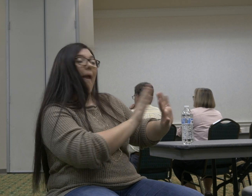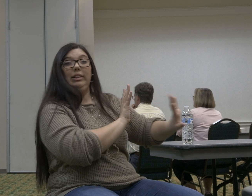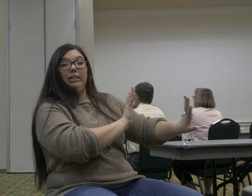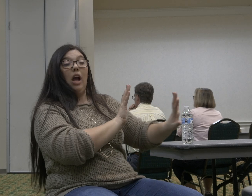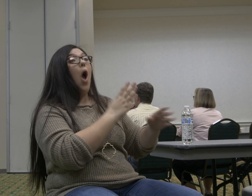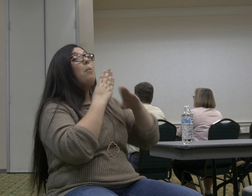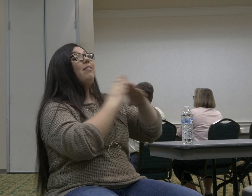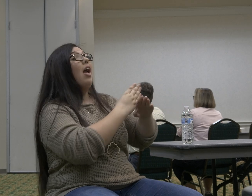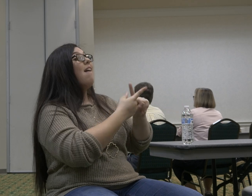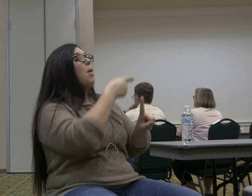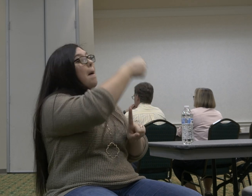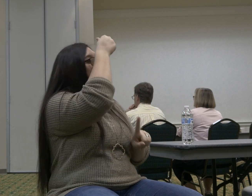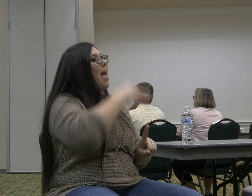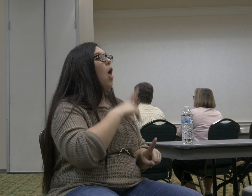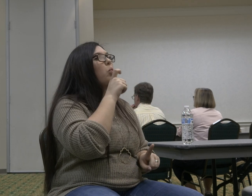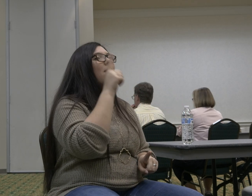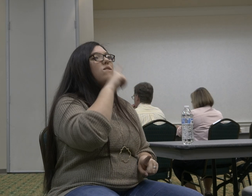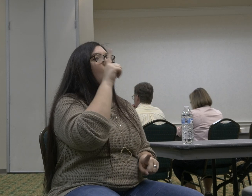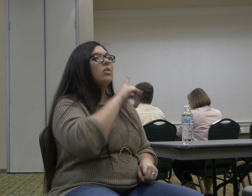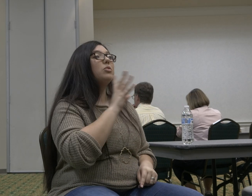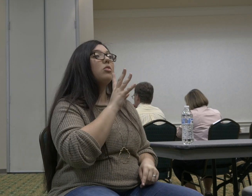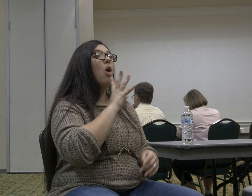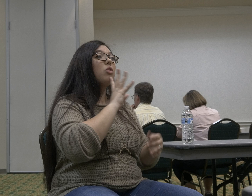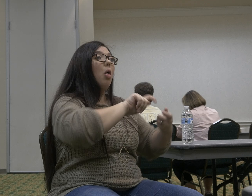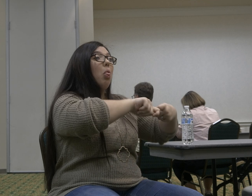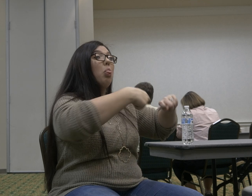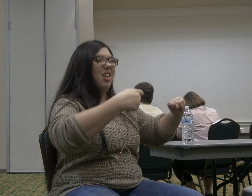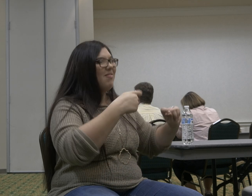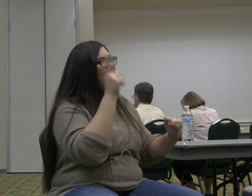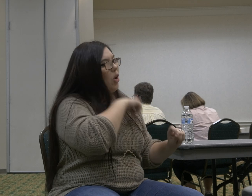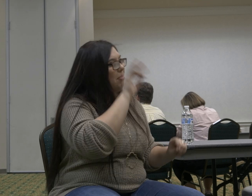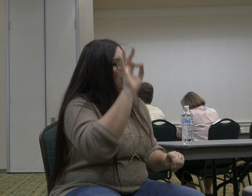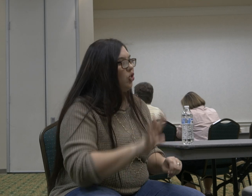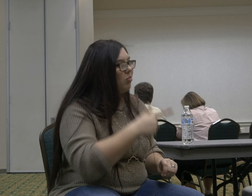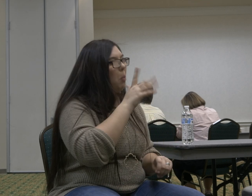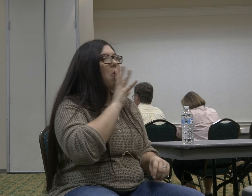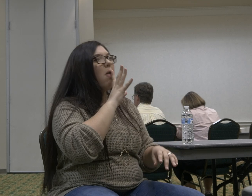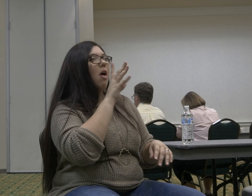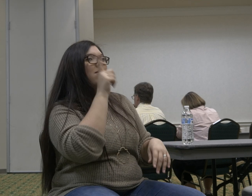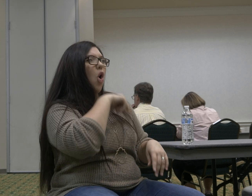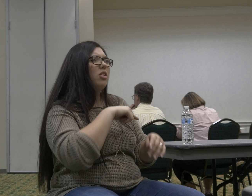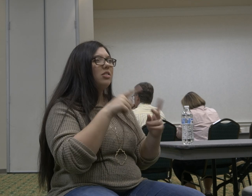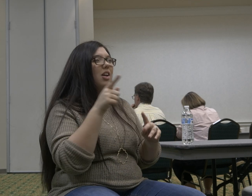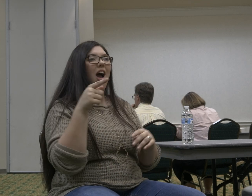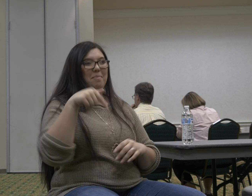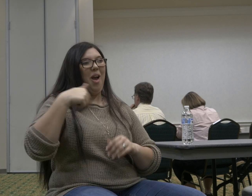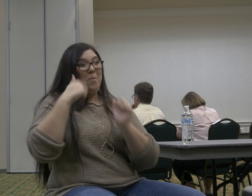perverse things, the false pastor who speaks perverse things. These things will protect you from the one who will